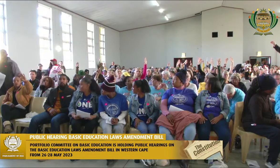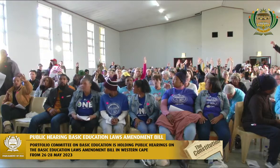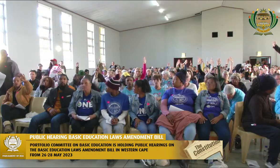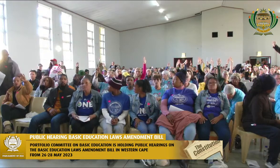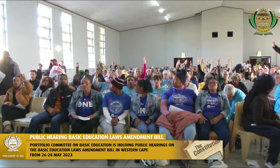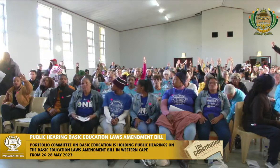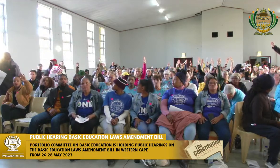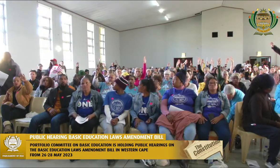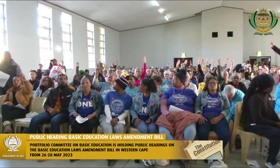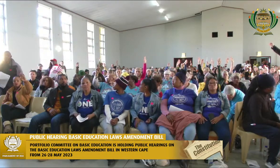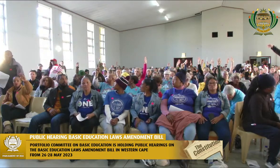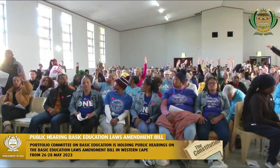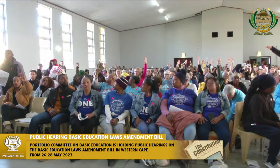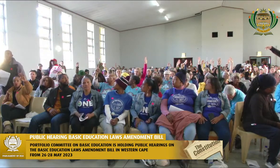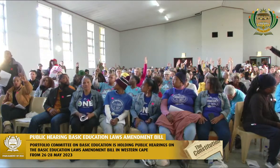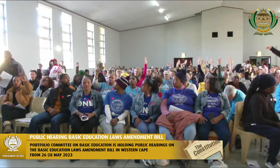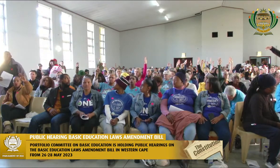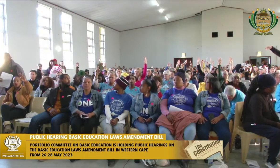No.